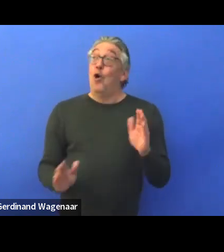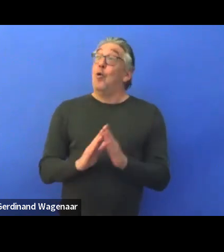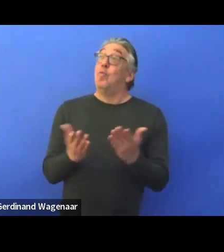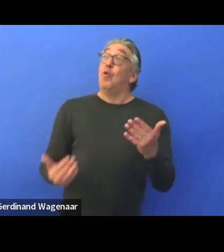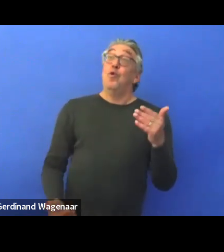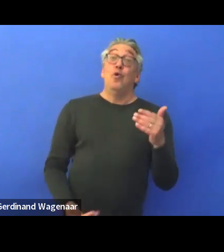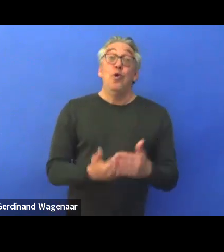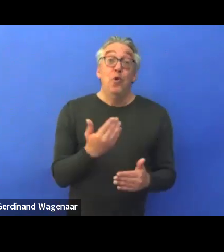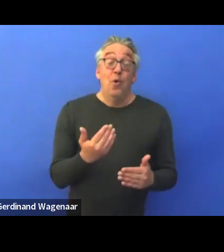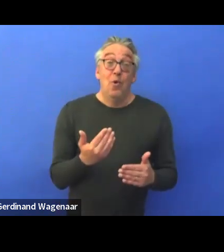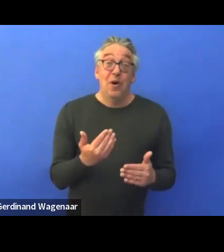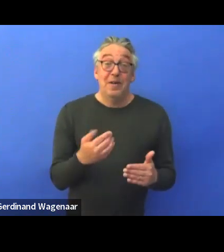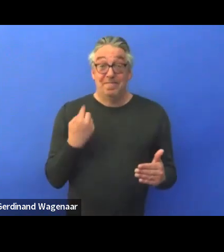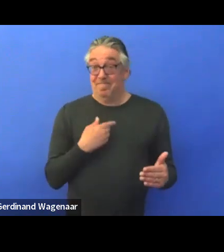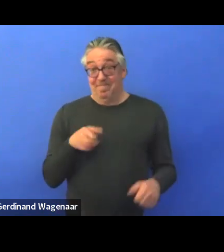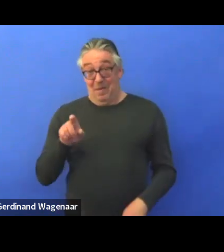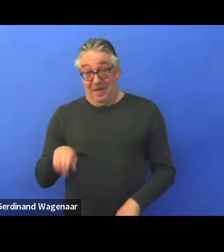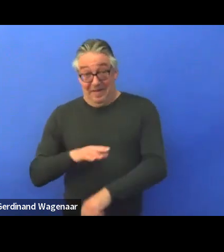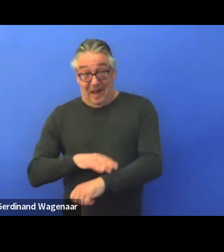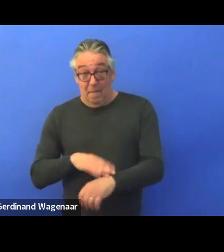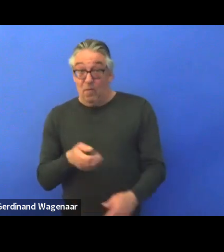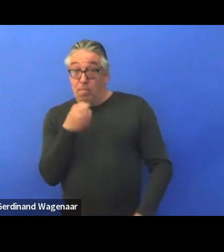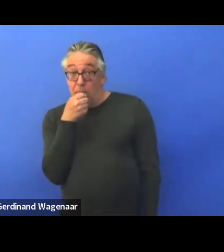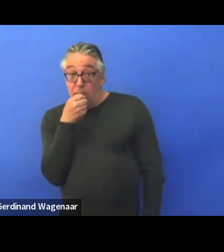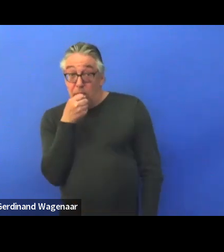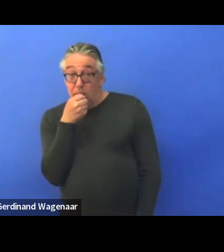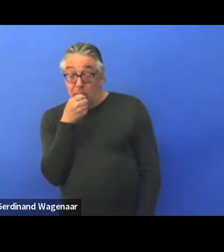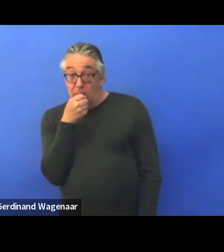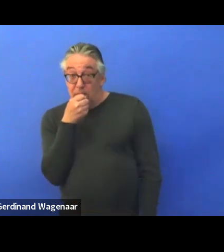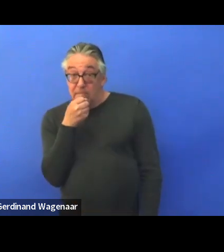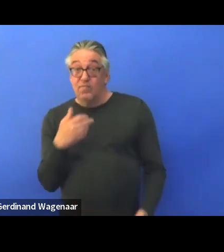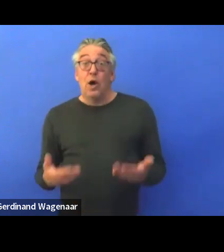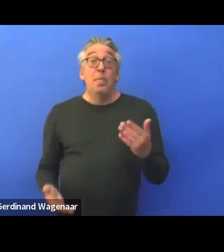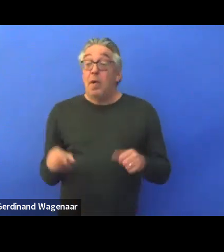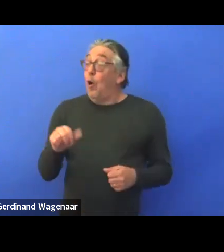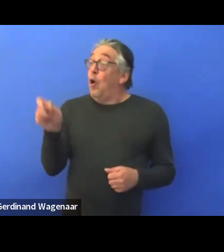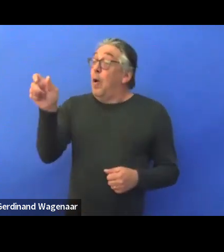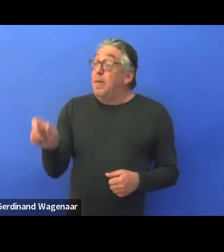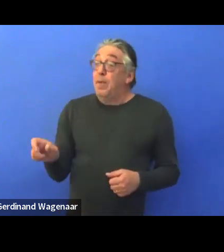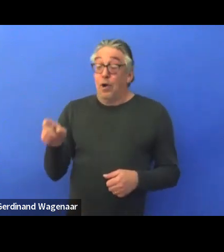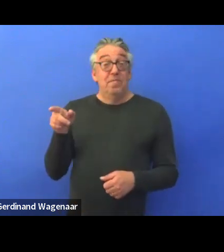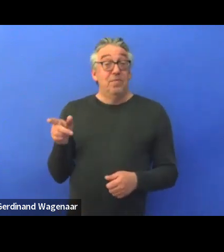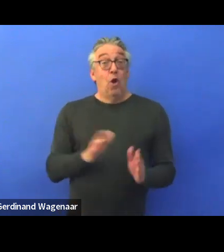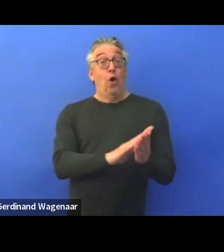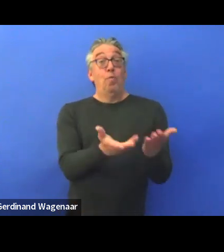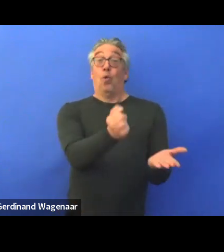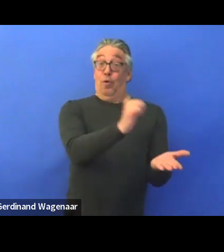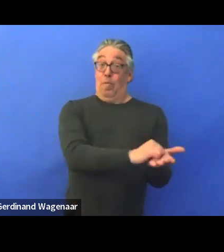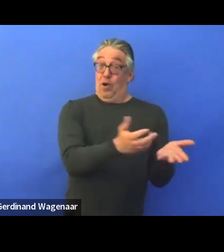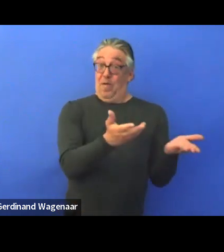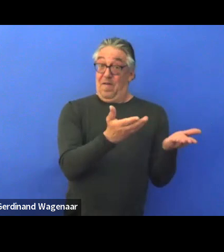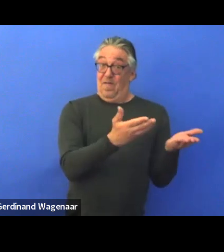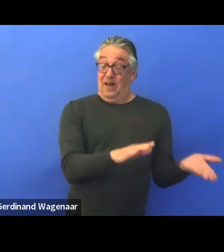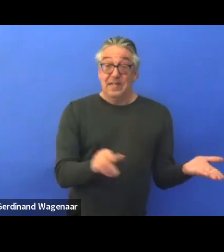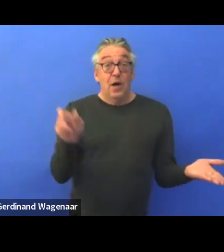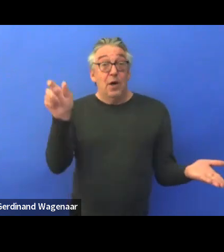read in large print or in Braille, they may also have to wait after the book has been published, or it may never